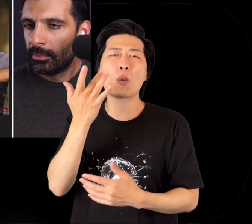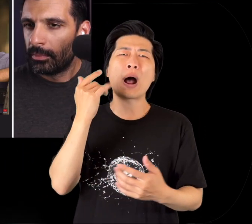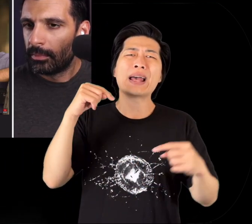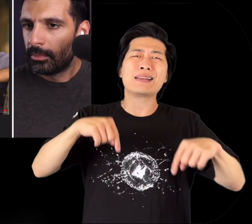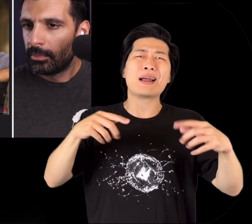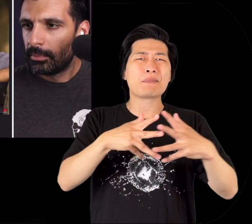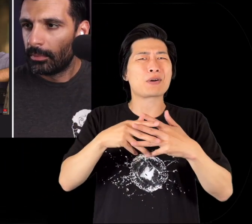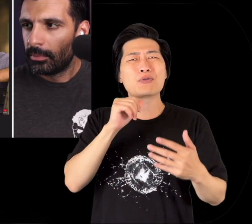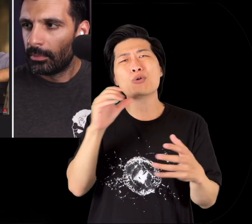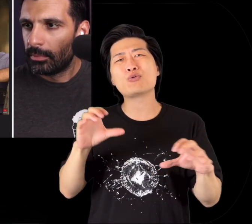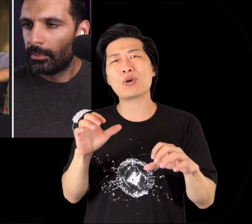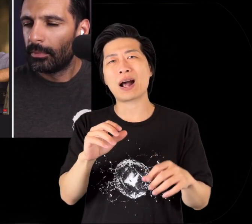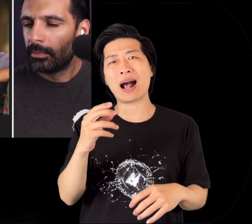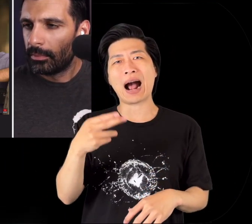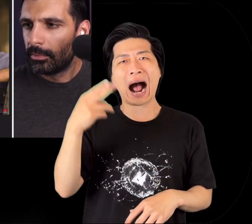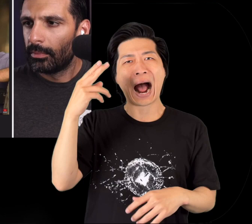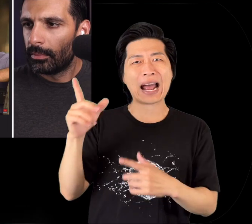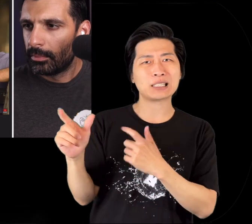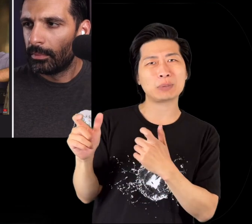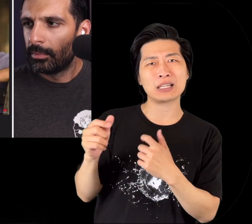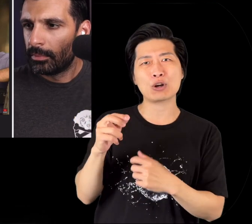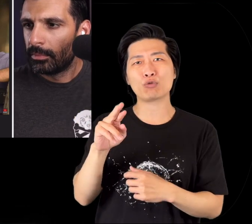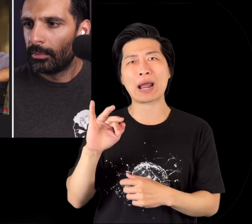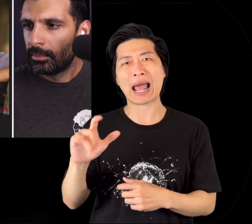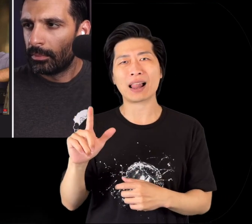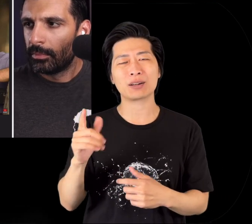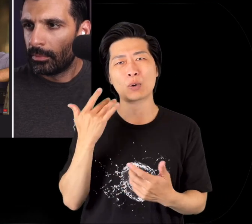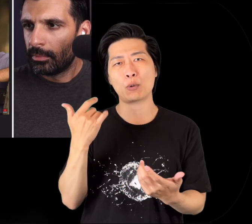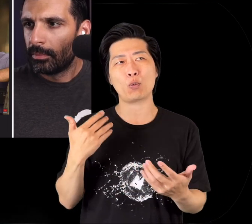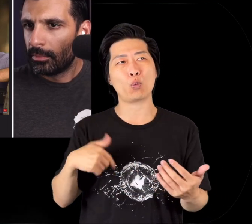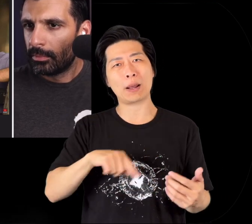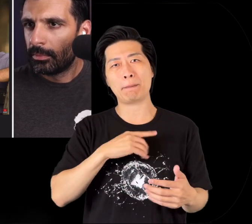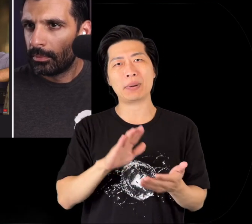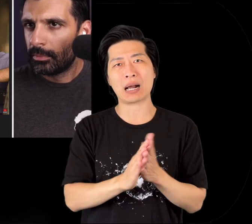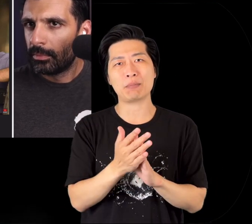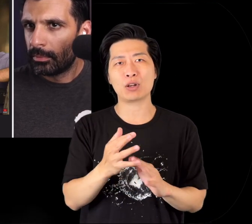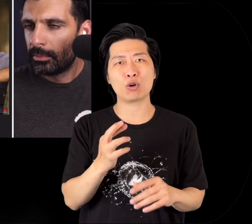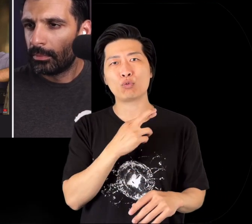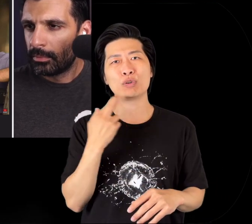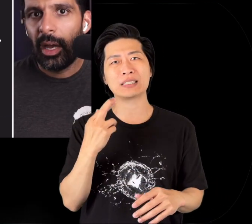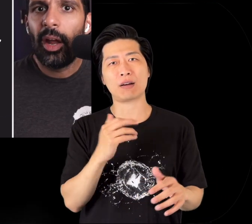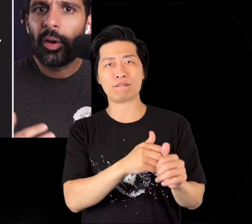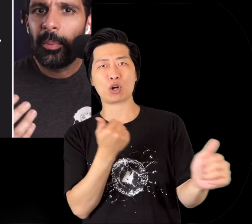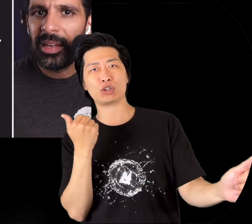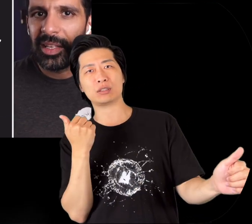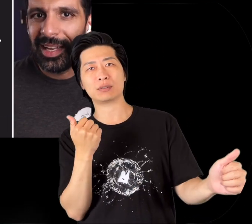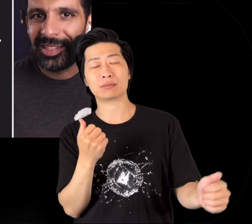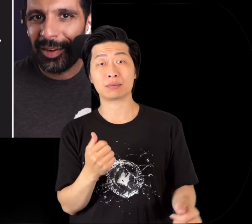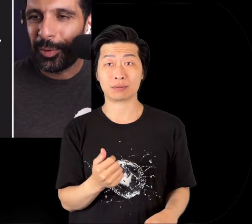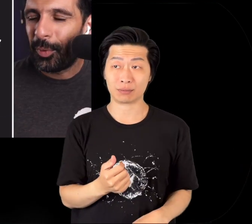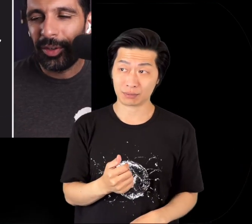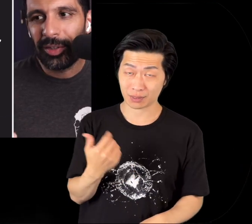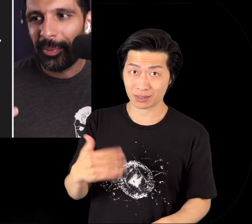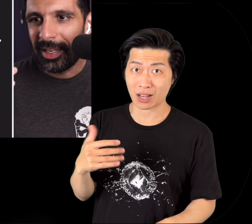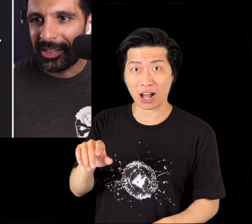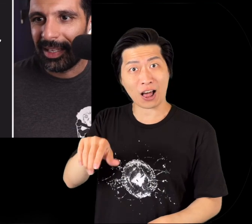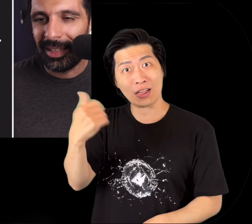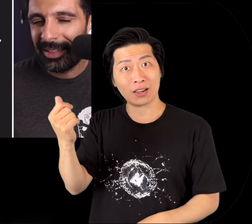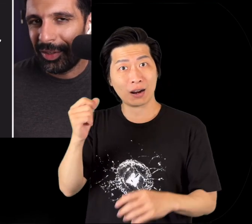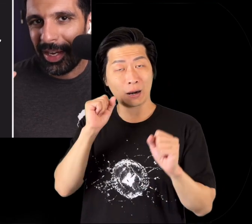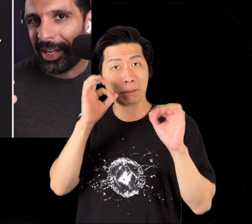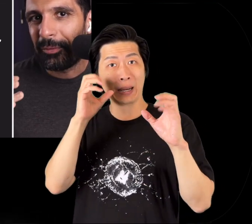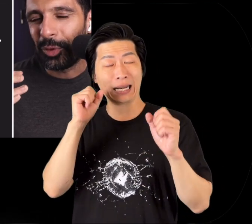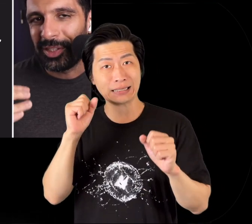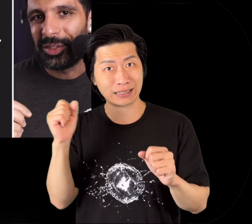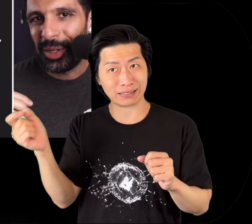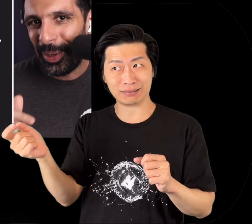do a lot in this country, is we have become too risk-averse, and that's one of the themes of the book. Another amazing insight from Walter. I mean, it's like,